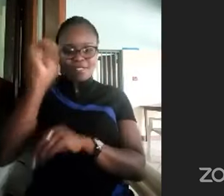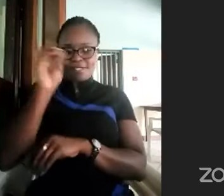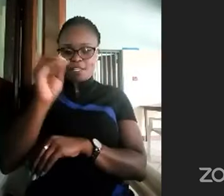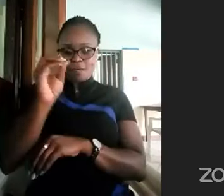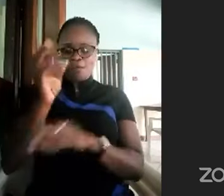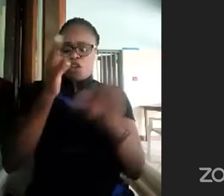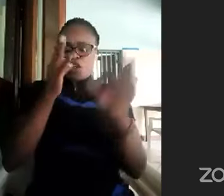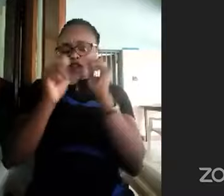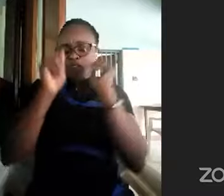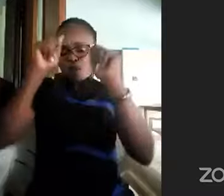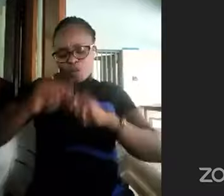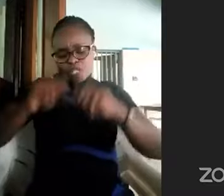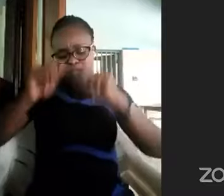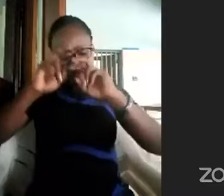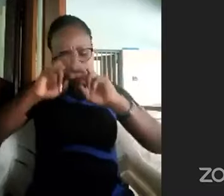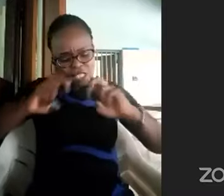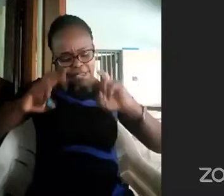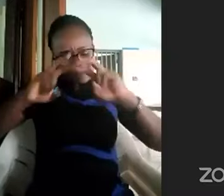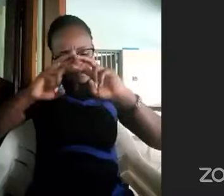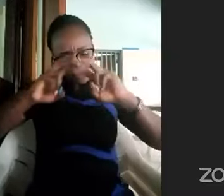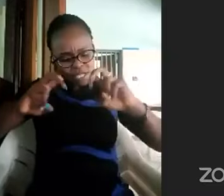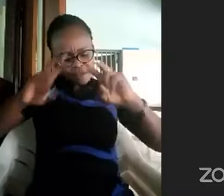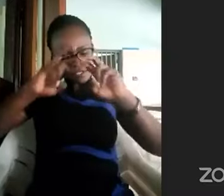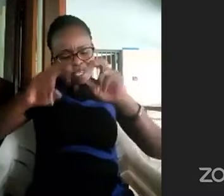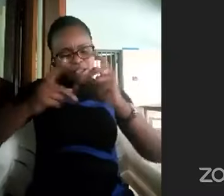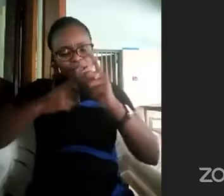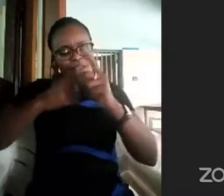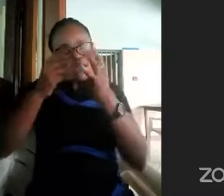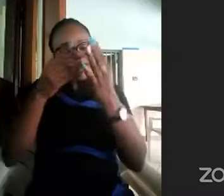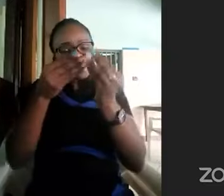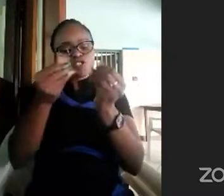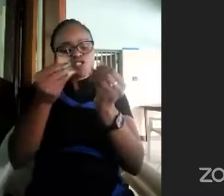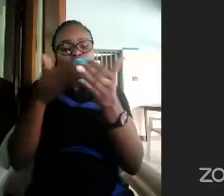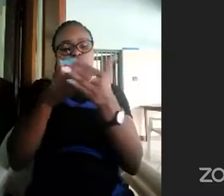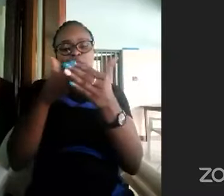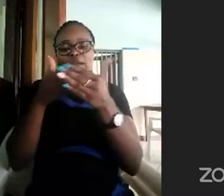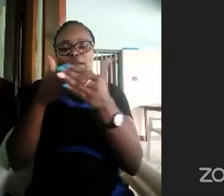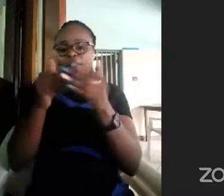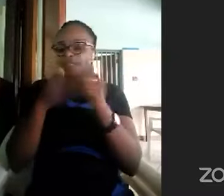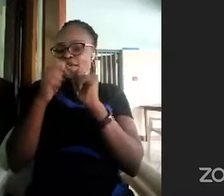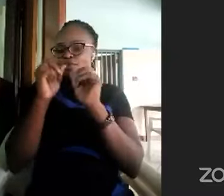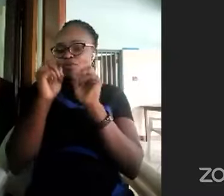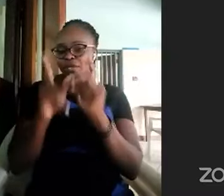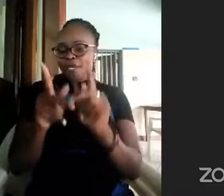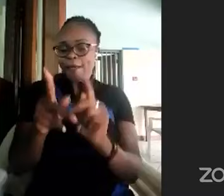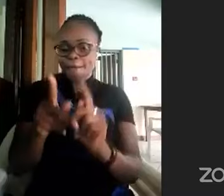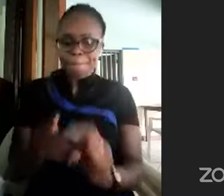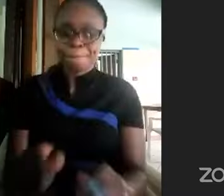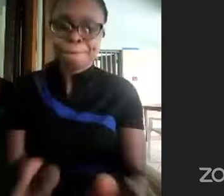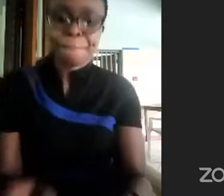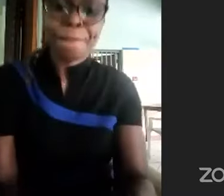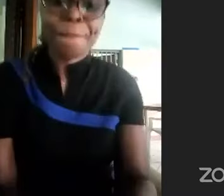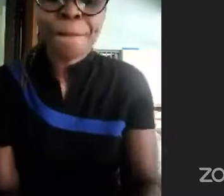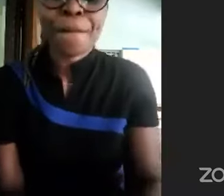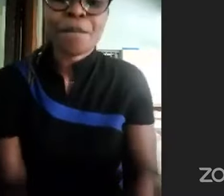corruption. And looking at corruption in our country right now, just basing on what the former president said,